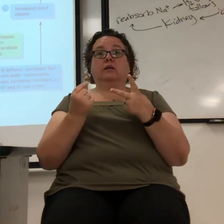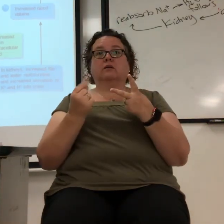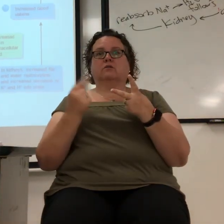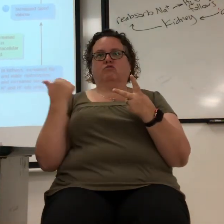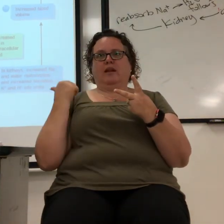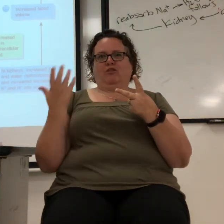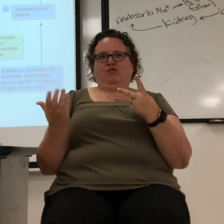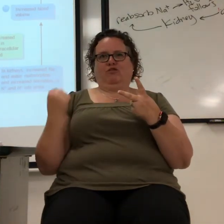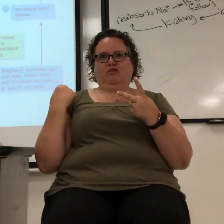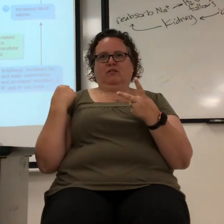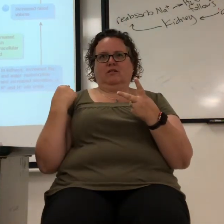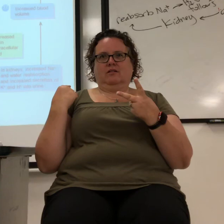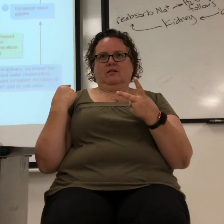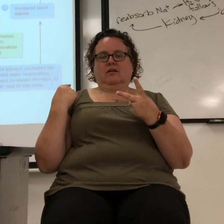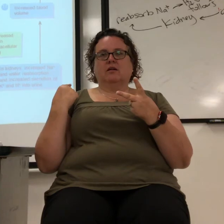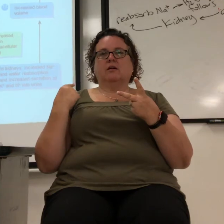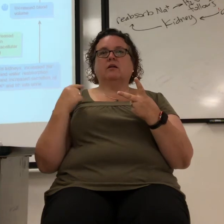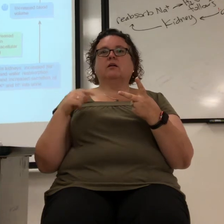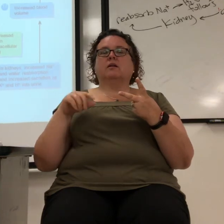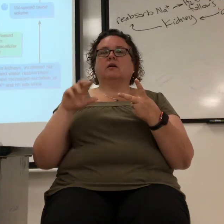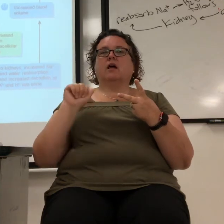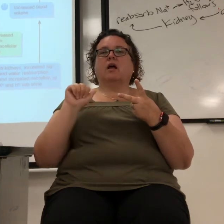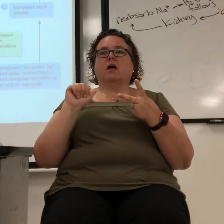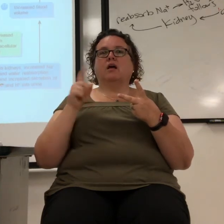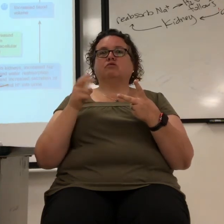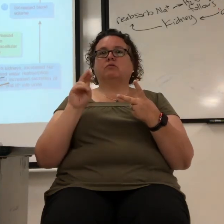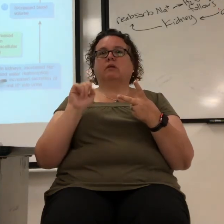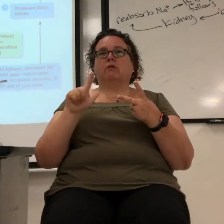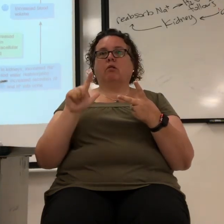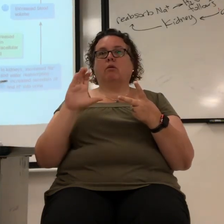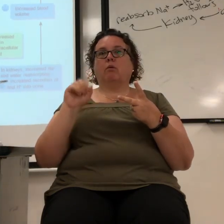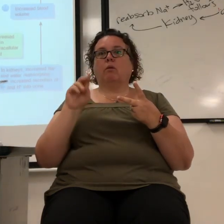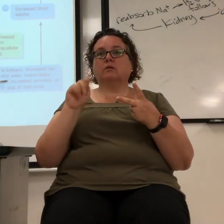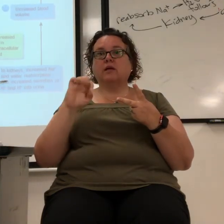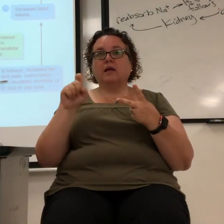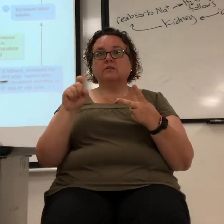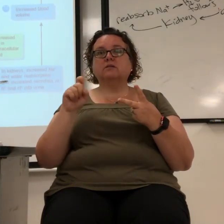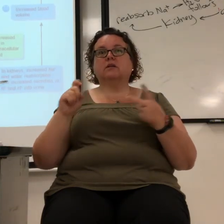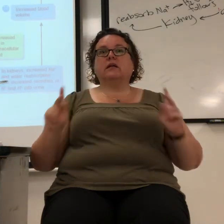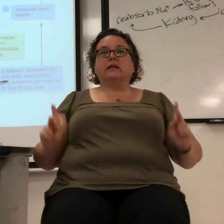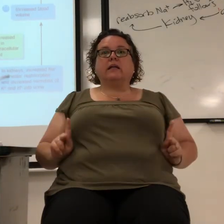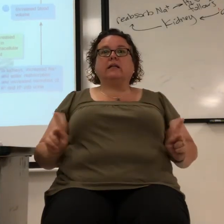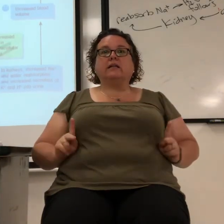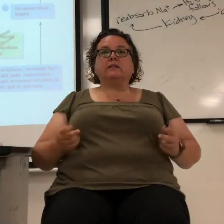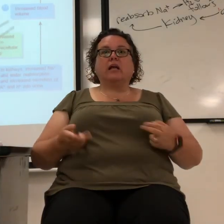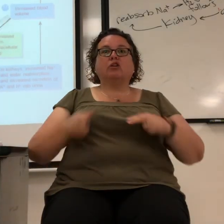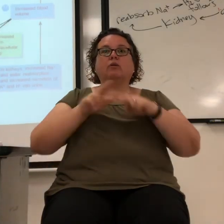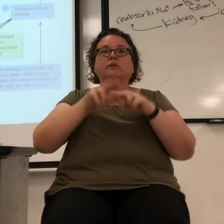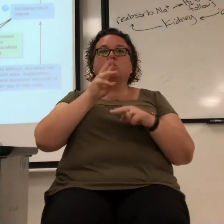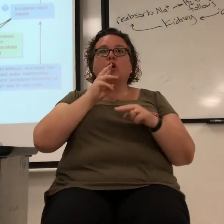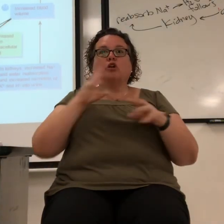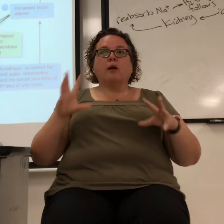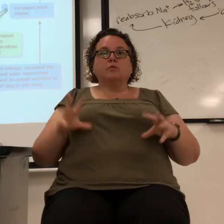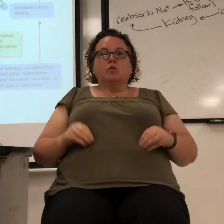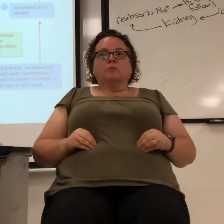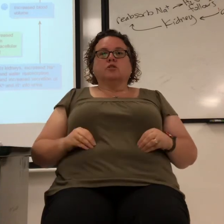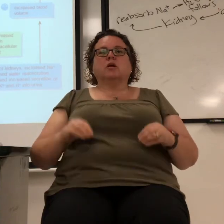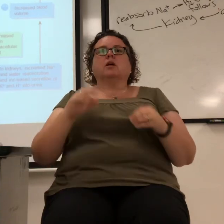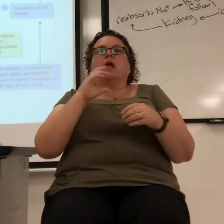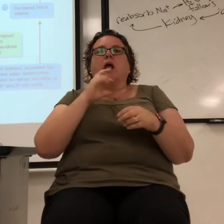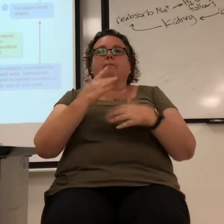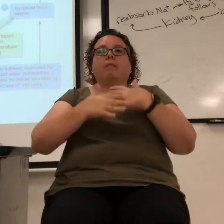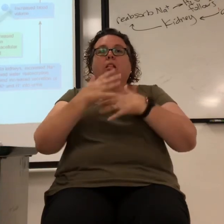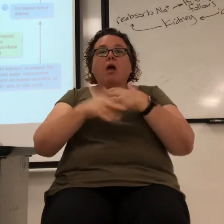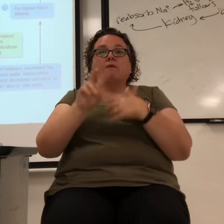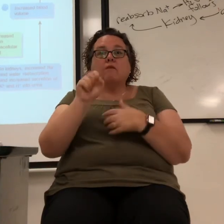it's right here. Adrenal cortex, aldosterone, kidneys increase water reabsorption, increase blood volume,